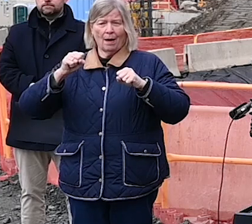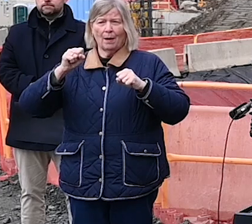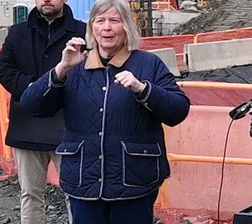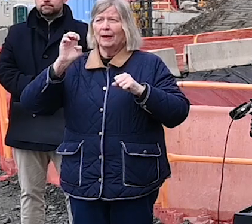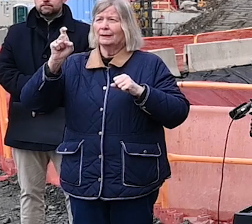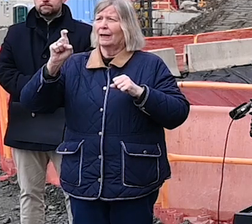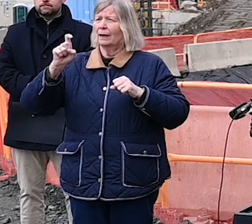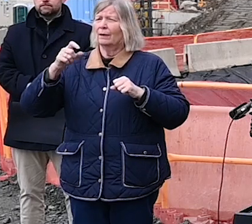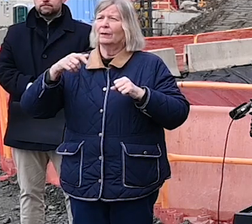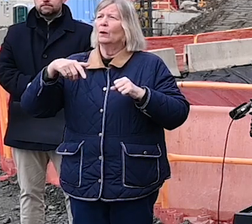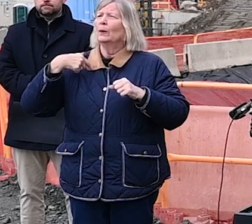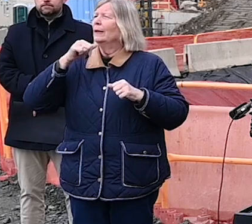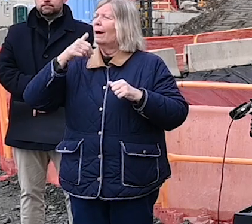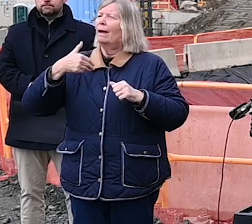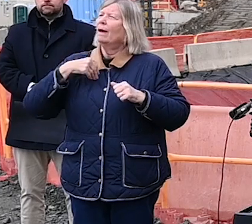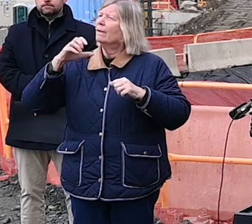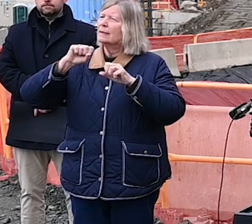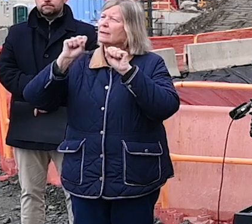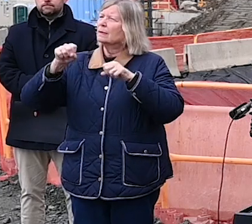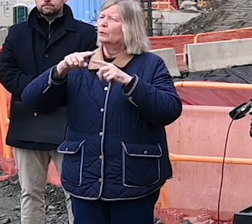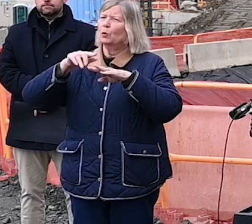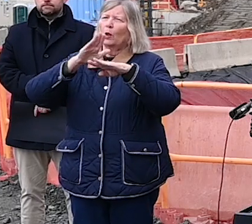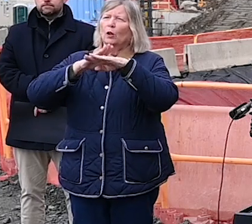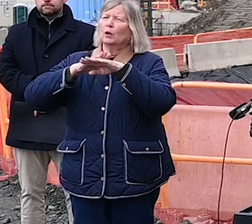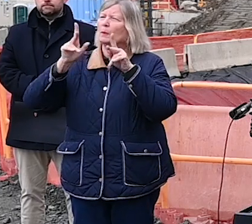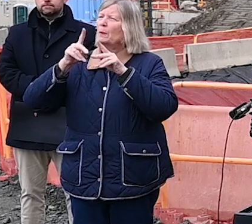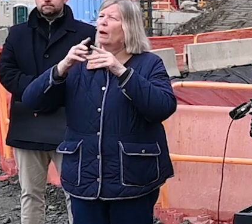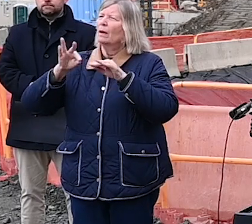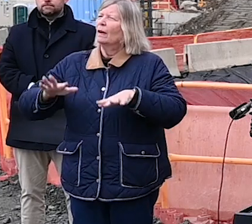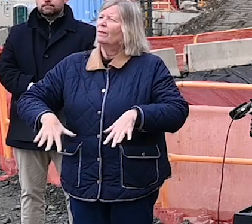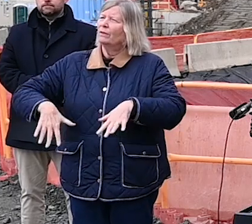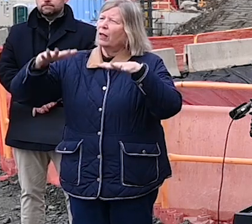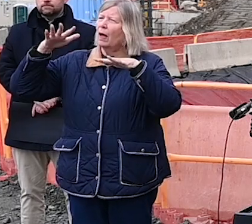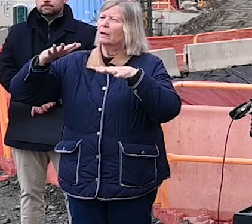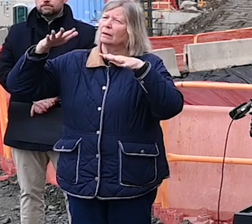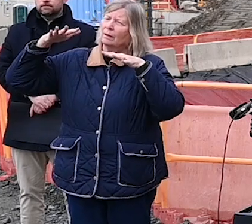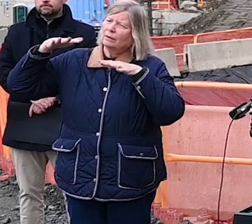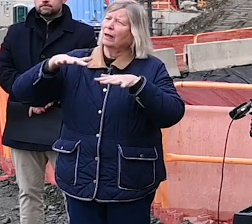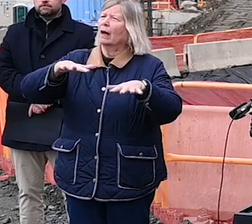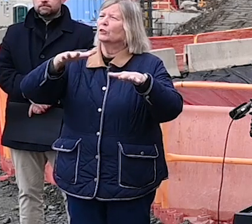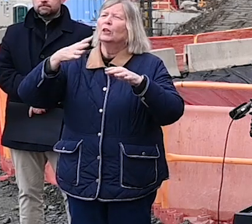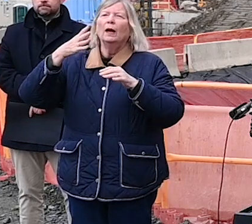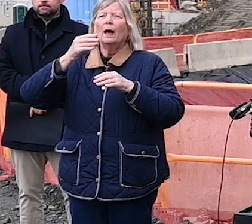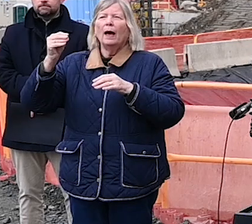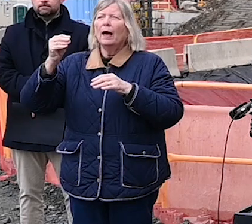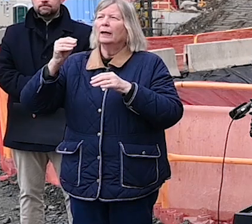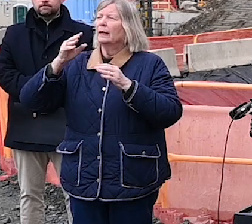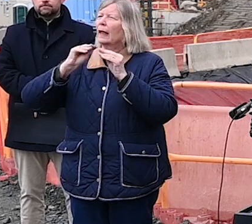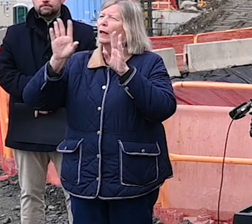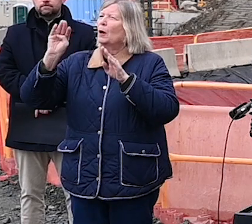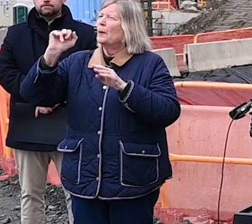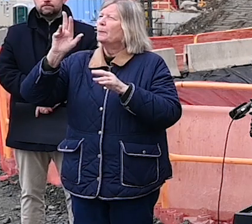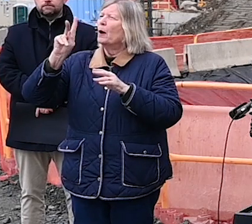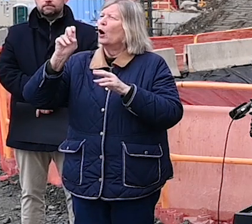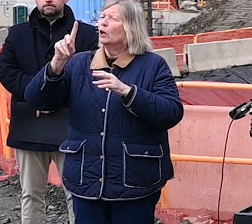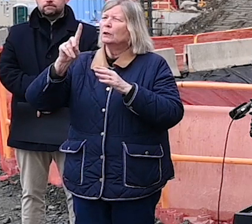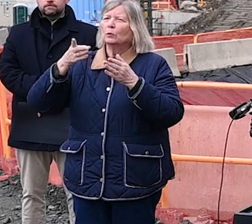City lacked systems to alert people of flash flooding and clearly marked routes to